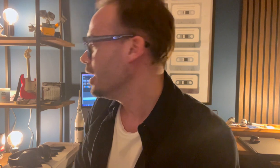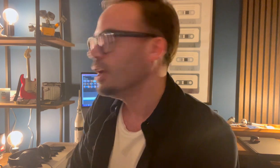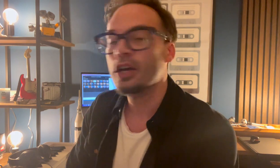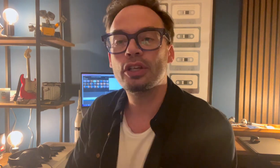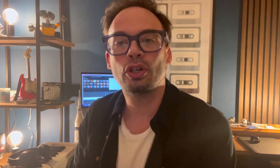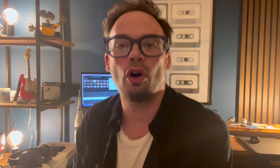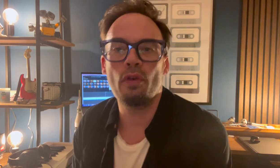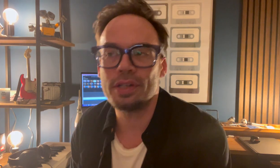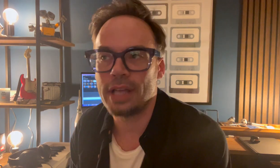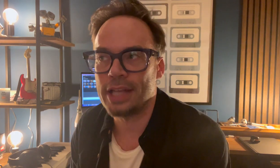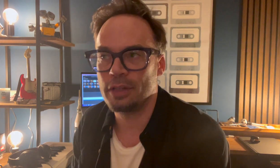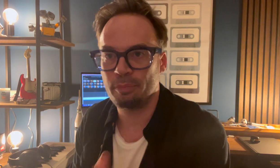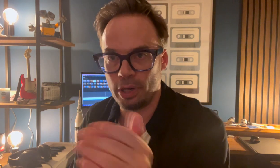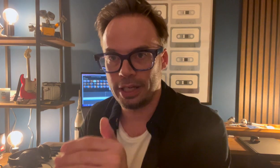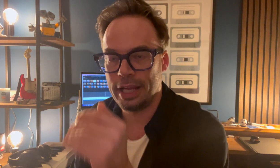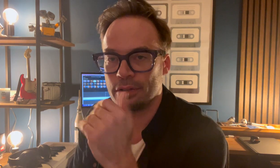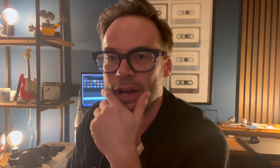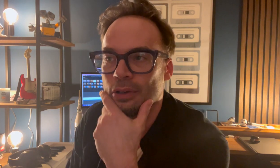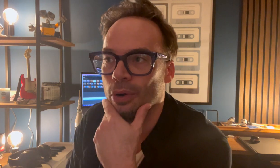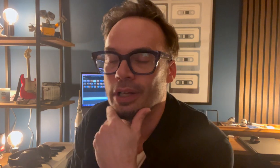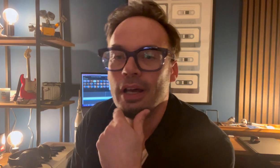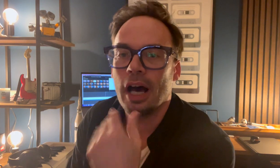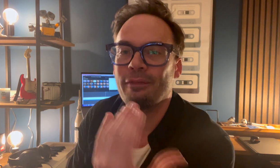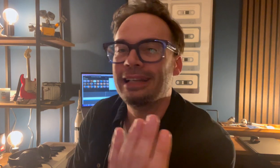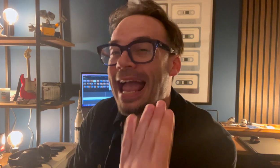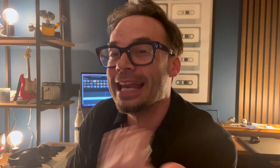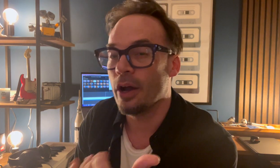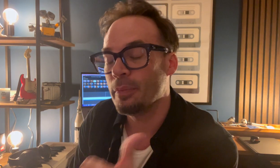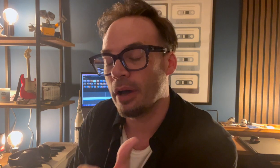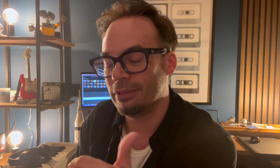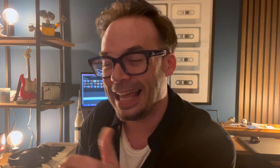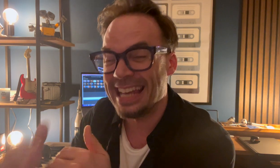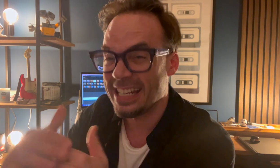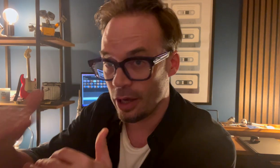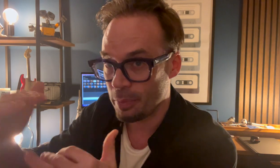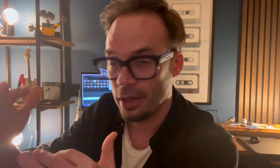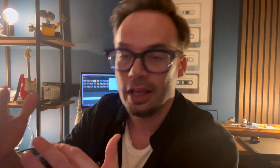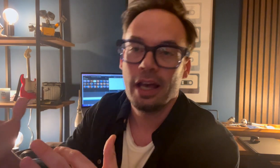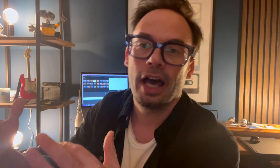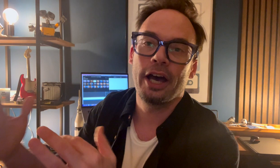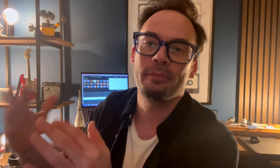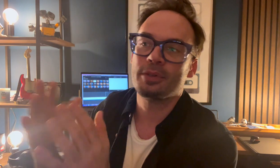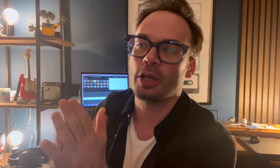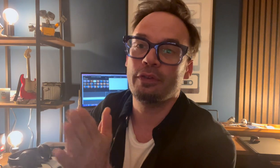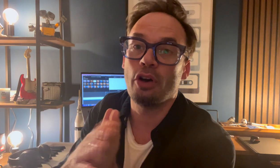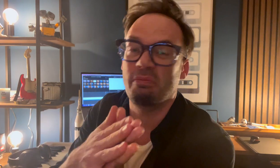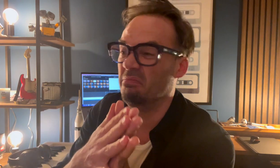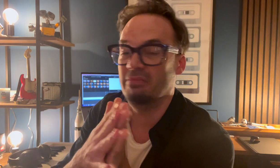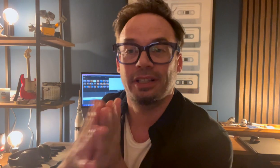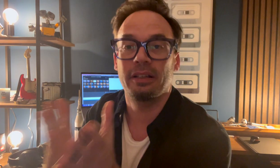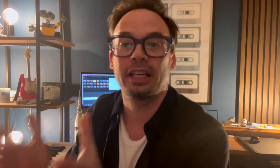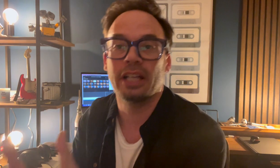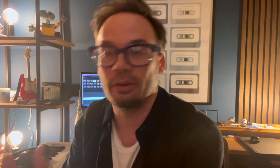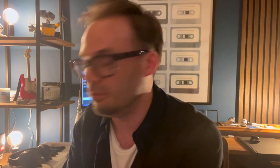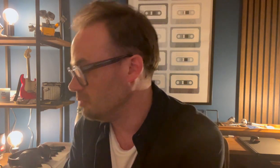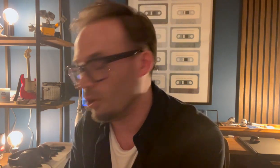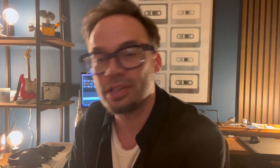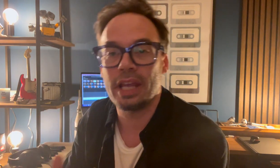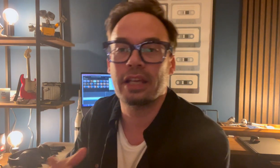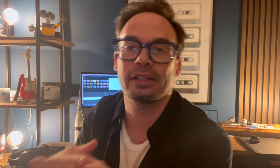The chorus As you probably Can hear on the record I've laid it up I've laid it up So if you've got You know Non singers